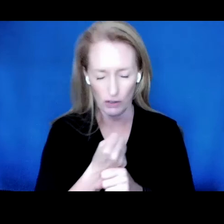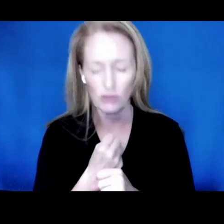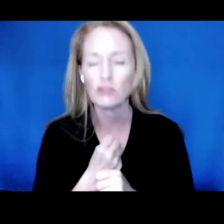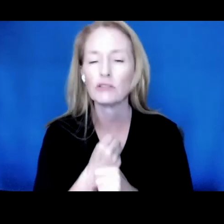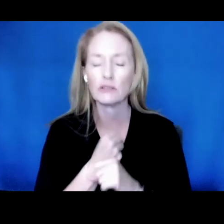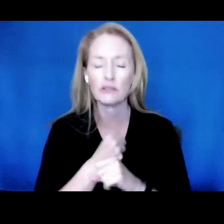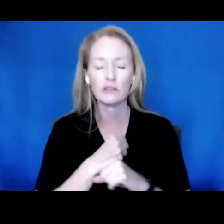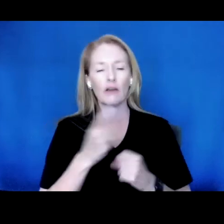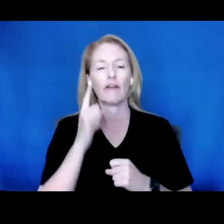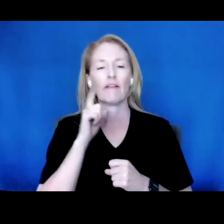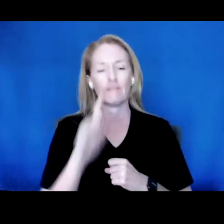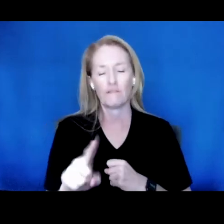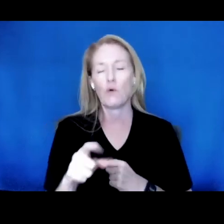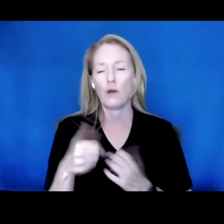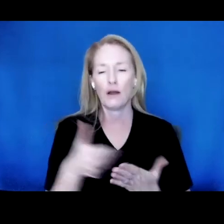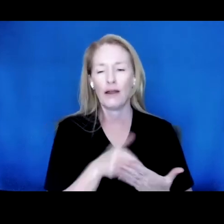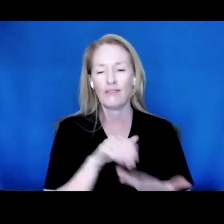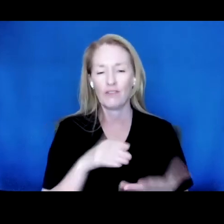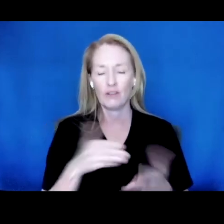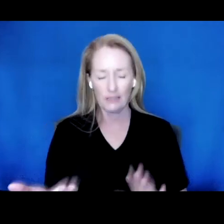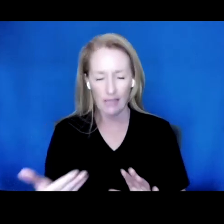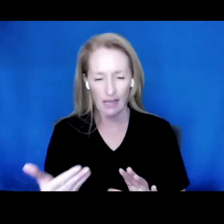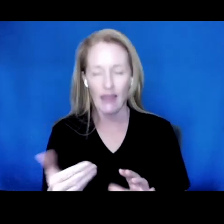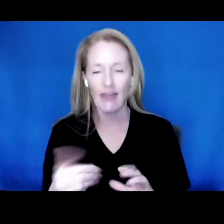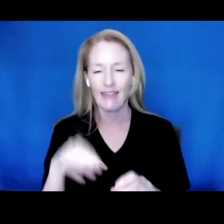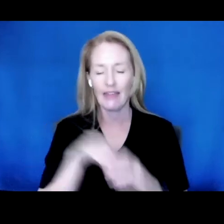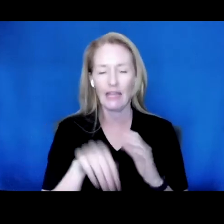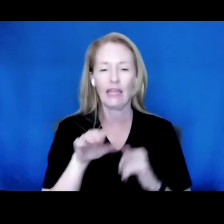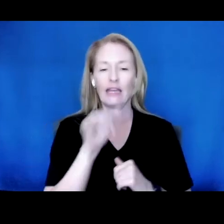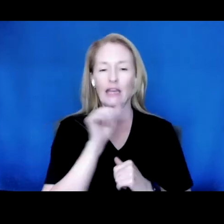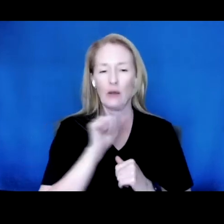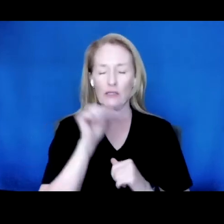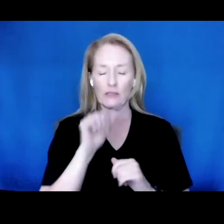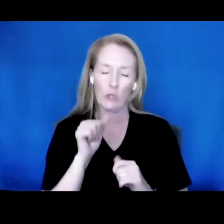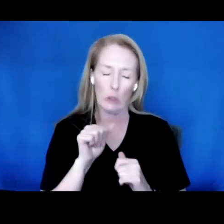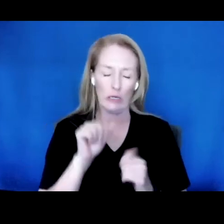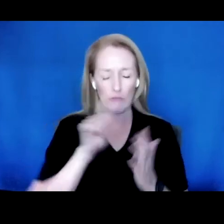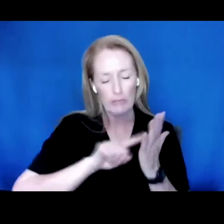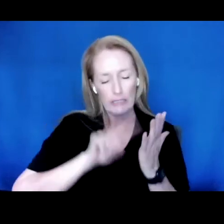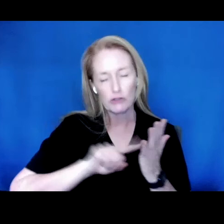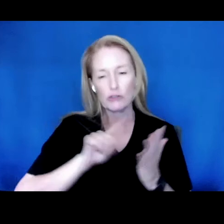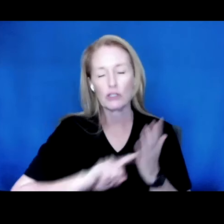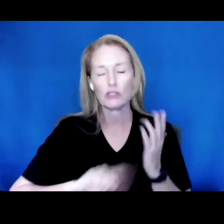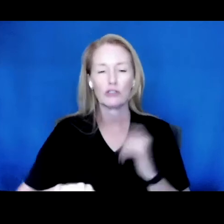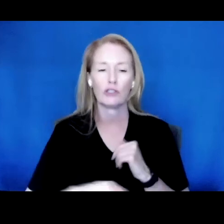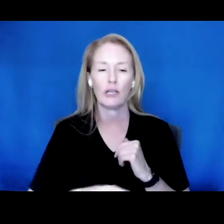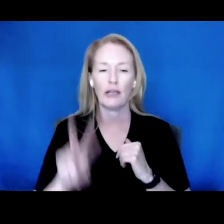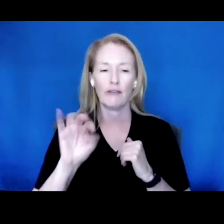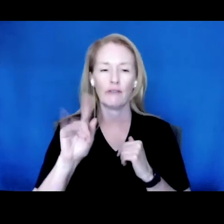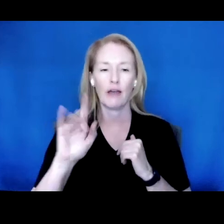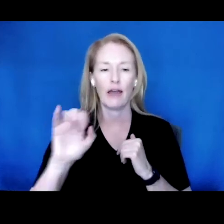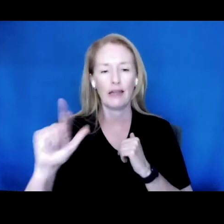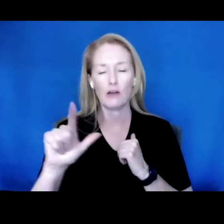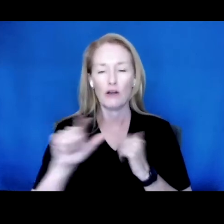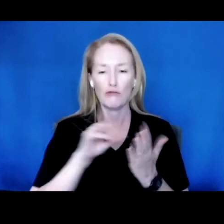using data provided by the Office of Vital Records, where all births and deaths could be linked, were included in